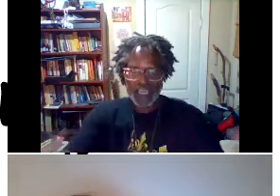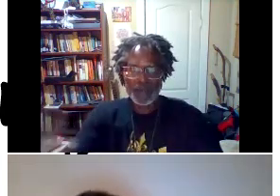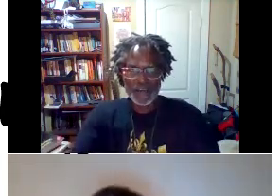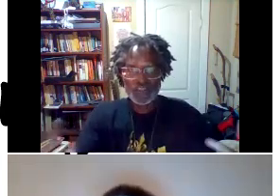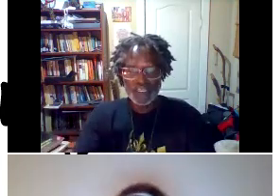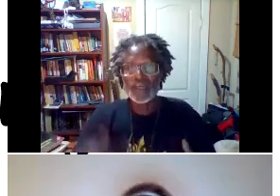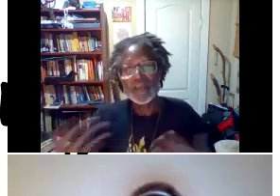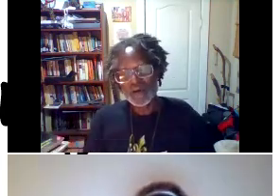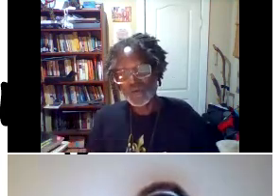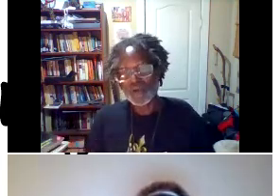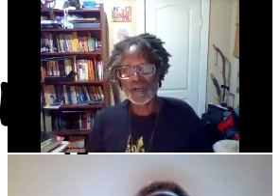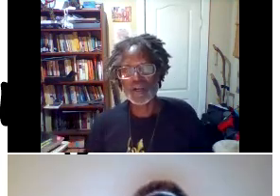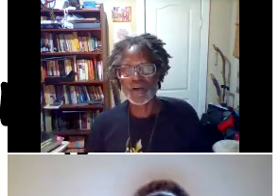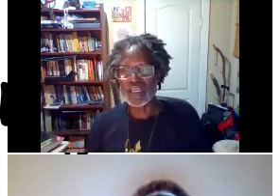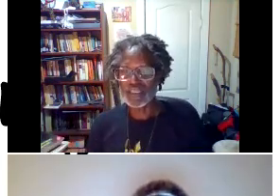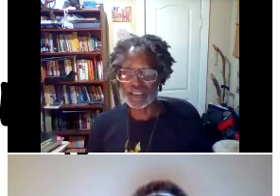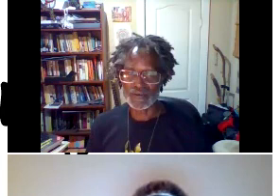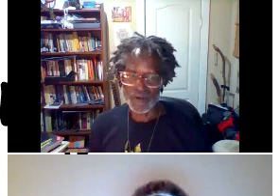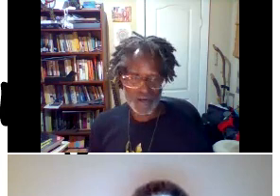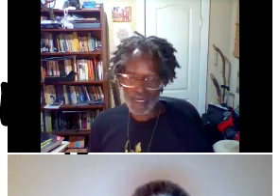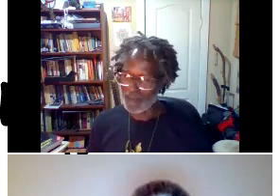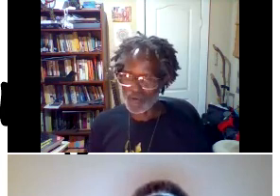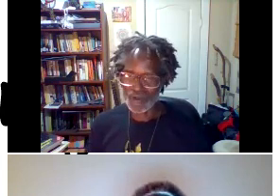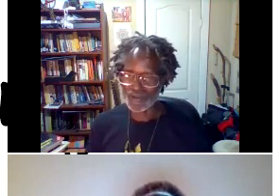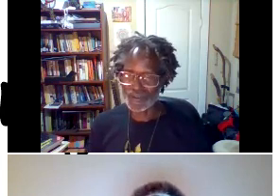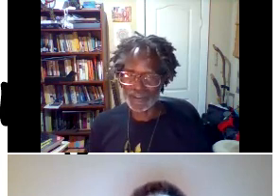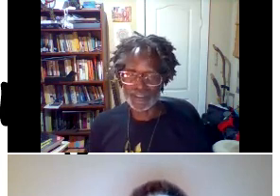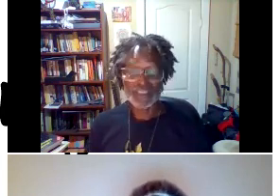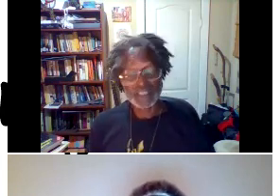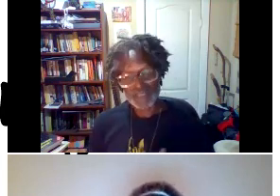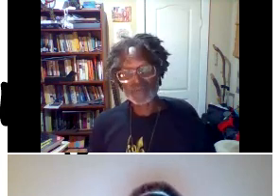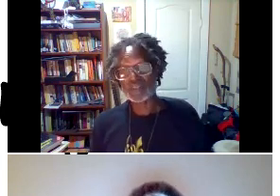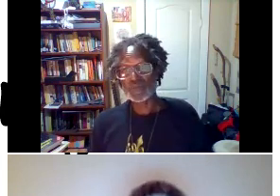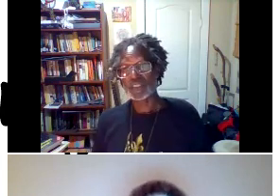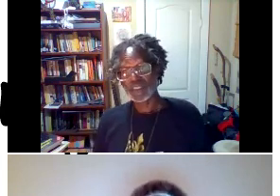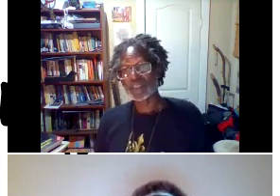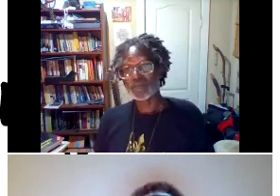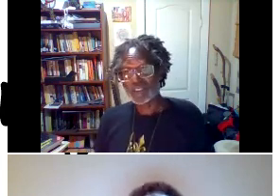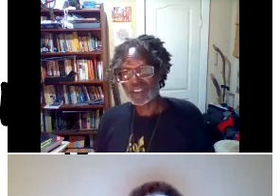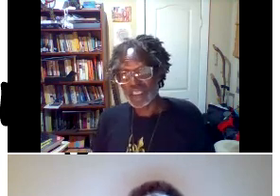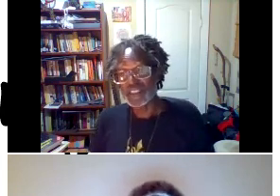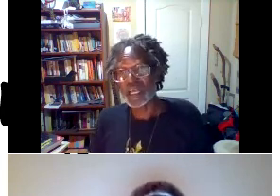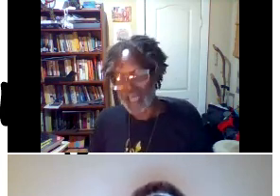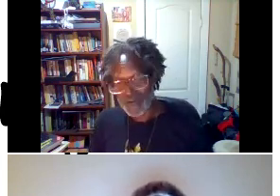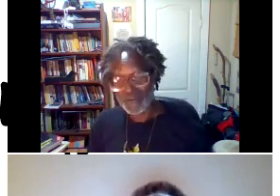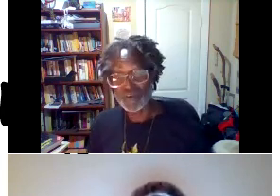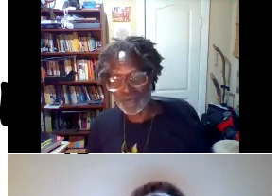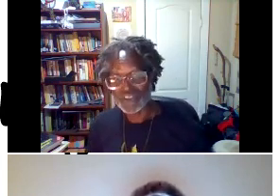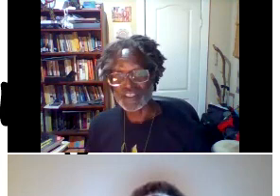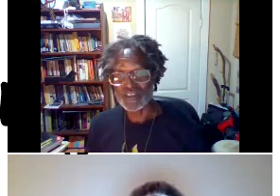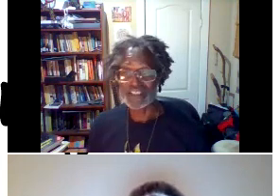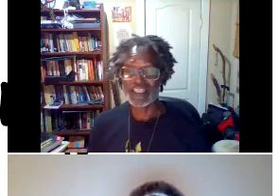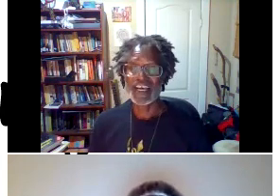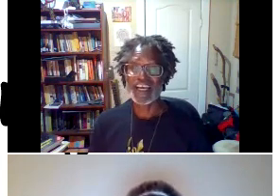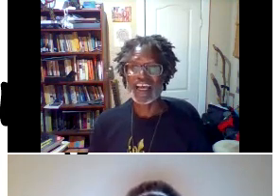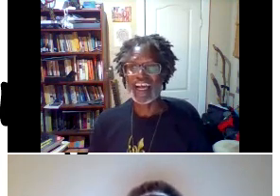the same energy here. We're gonna learn easier, learn a lot more. Mhm. This was a good presentation. I really do